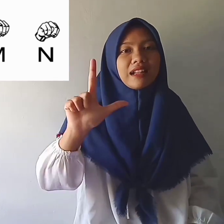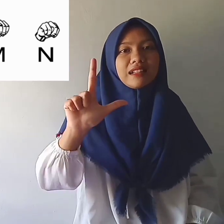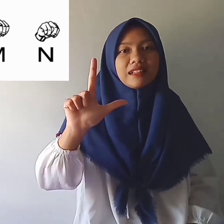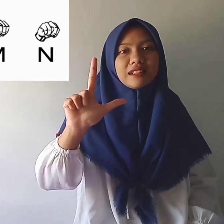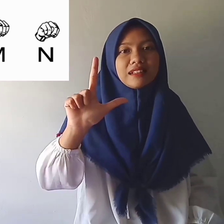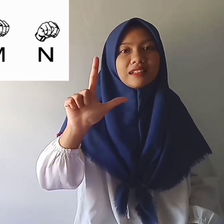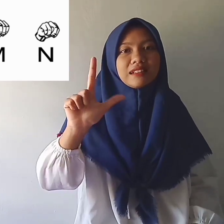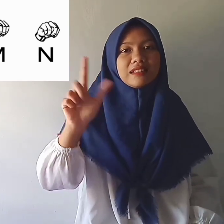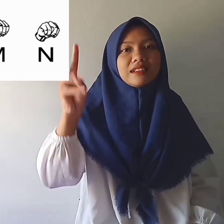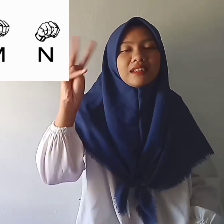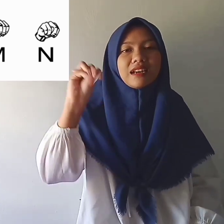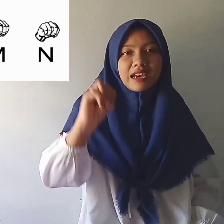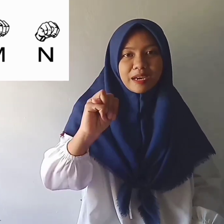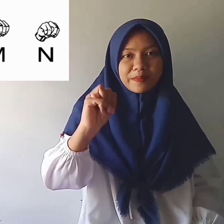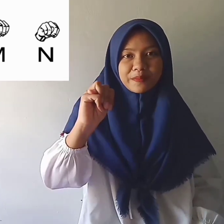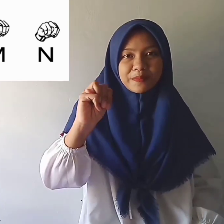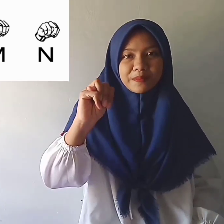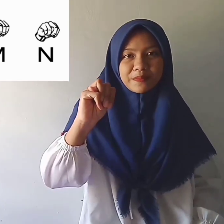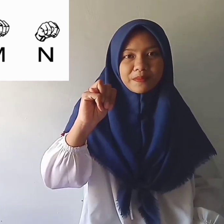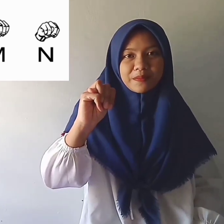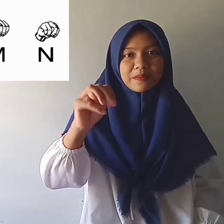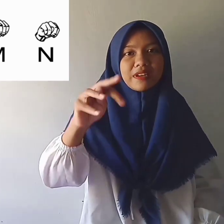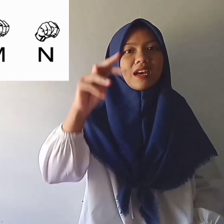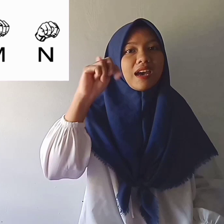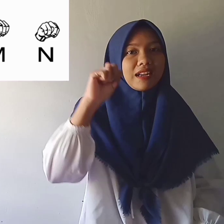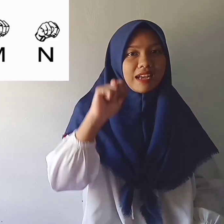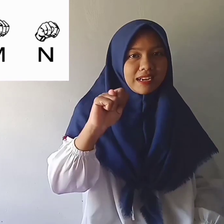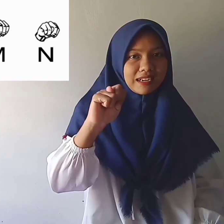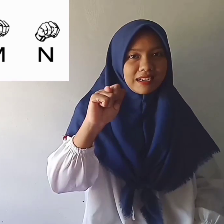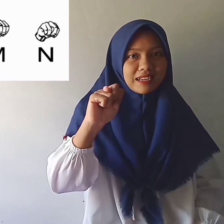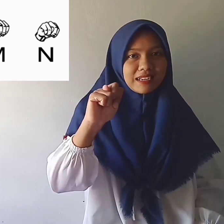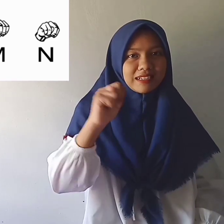L, M, and N.